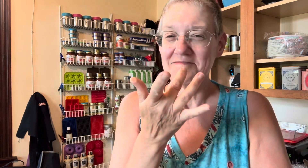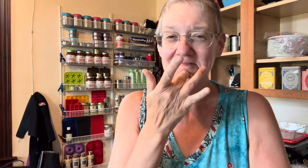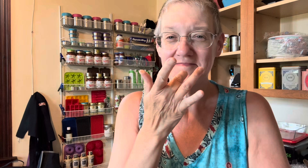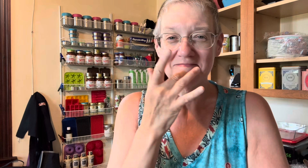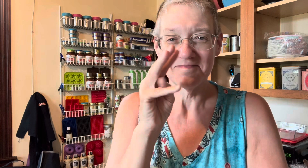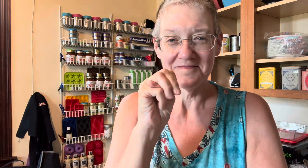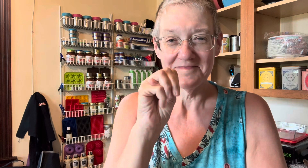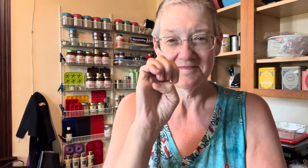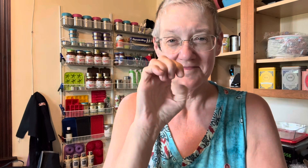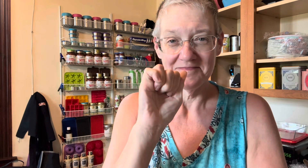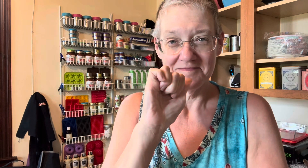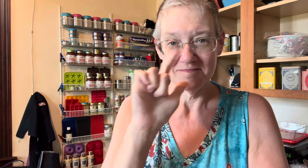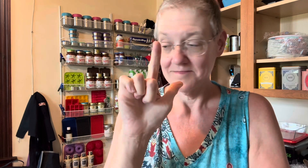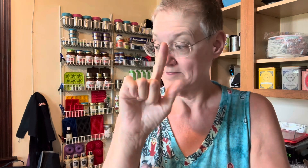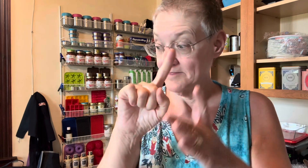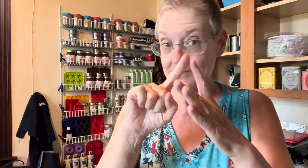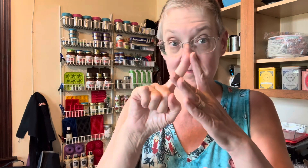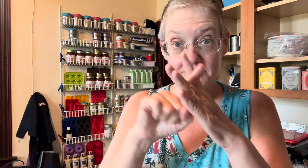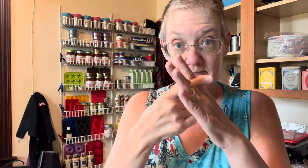It's his favorite meal.